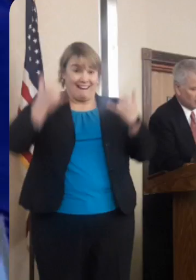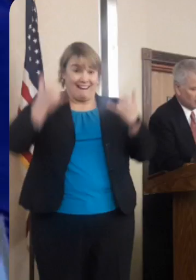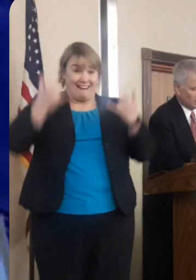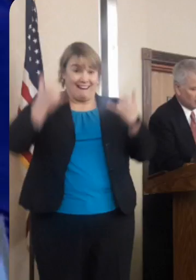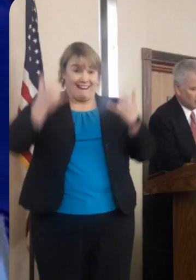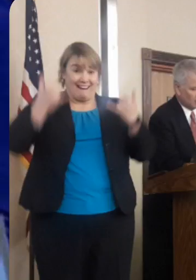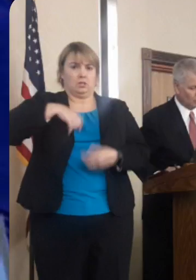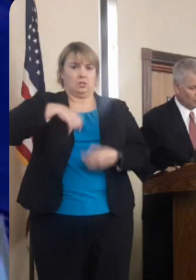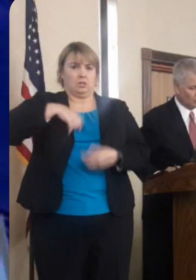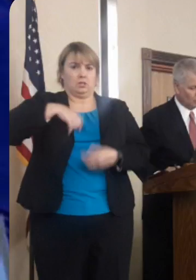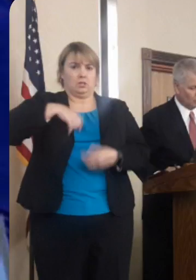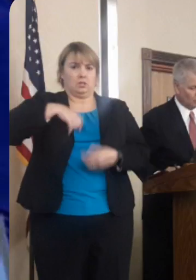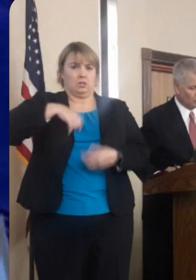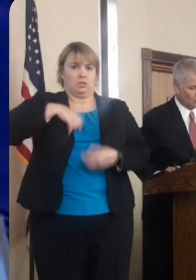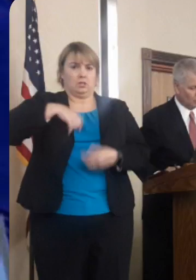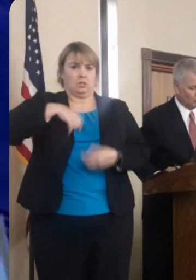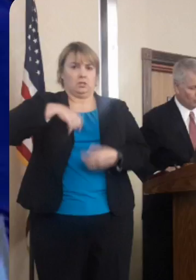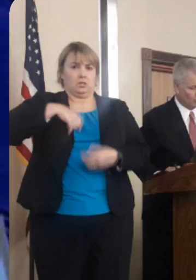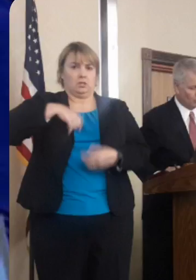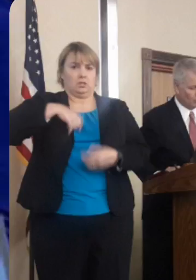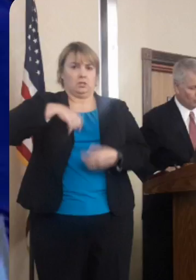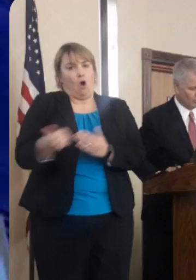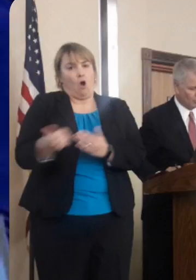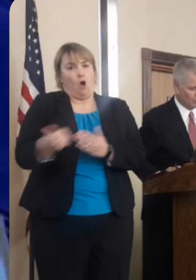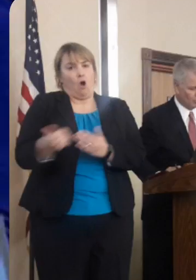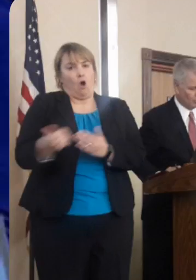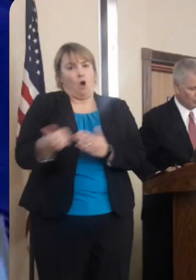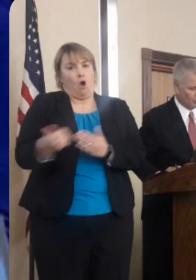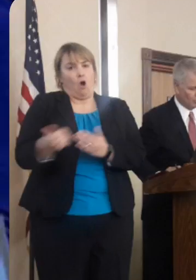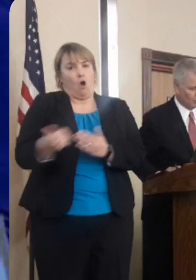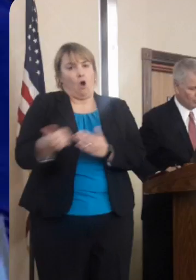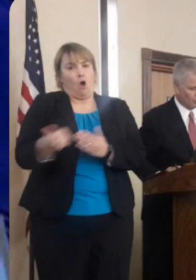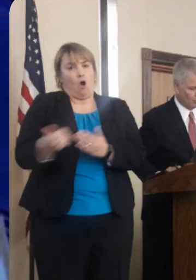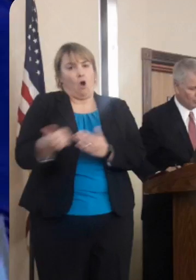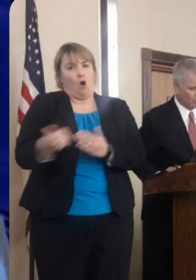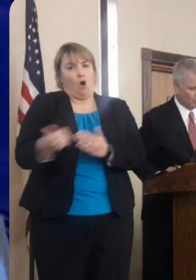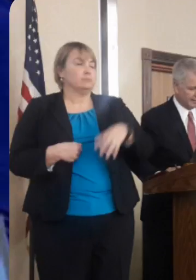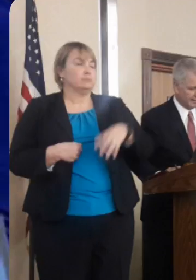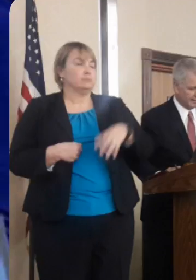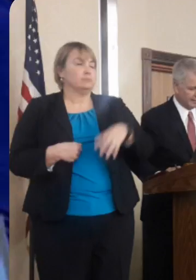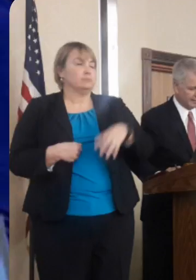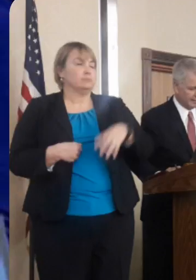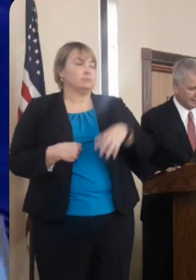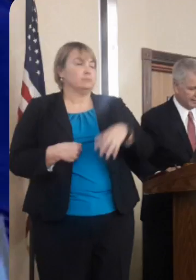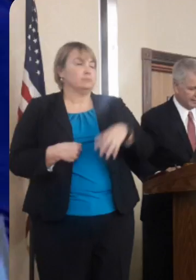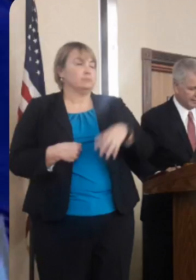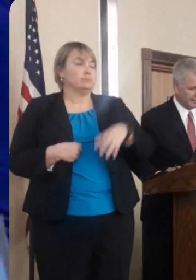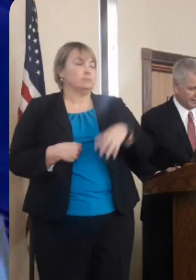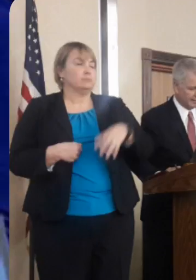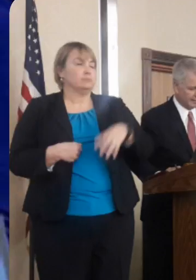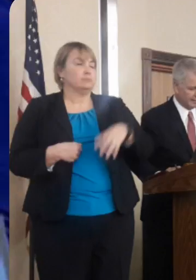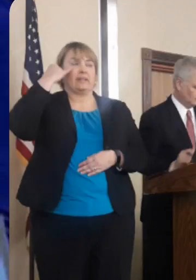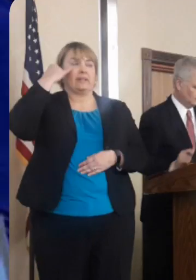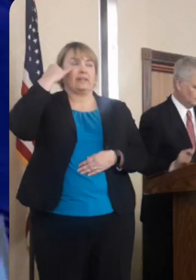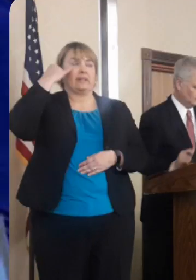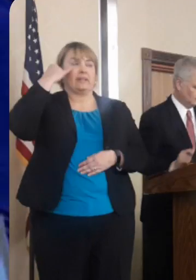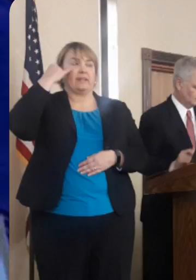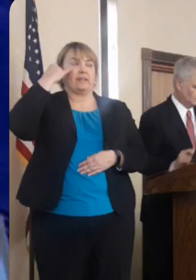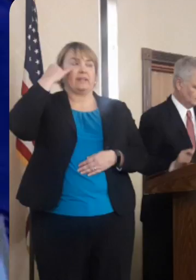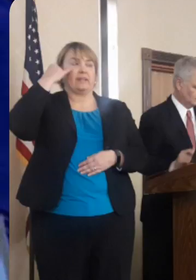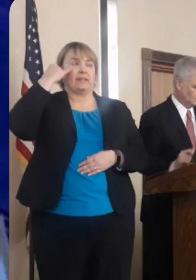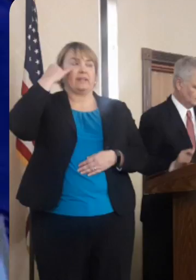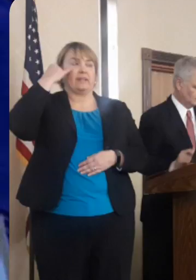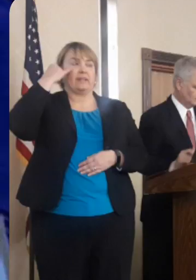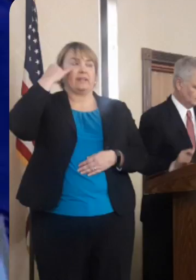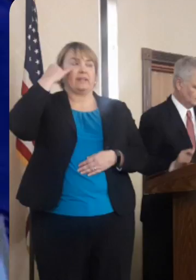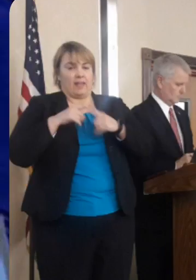we will be renumbering 3, 4, and 5, assuming mistakes. But at this point, sir, Chris McDowell, SD6, I speak against the